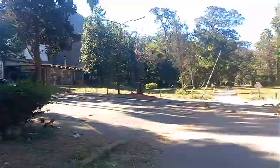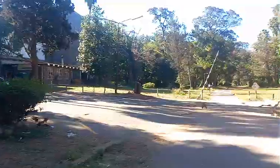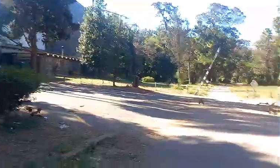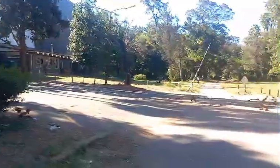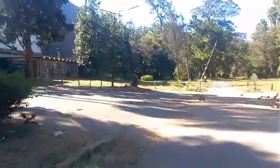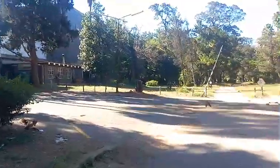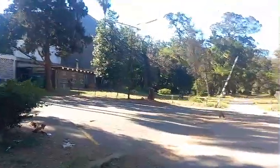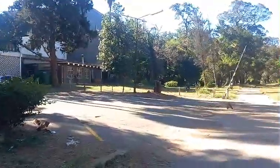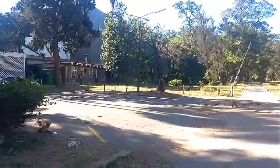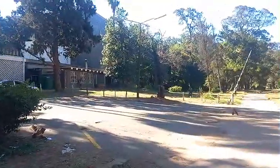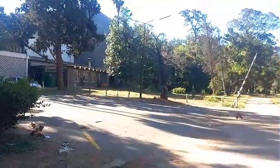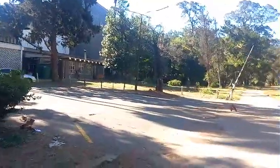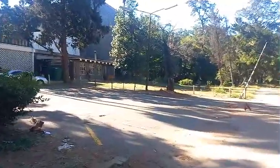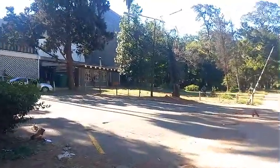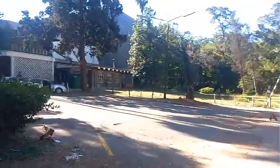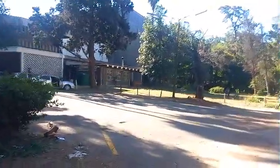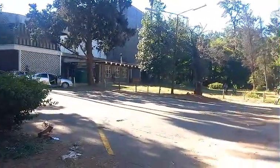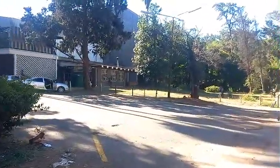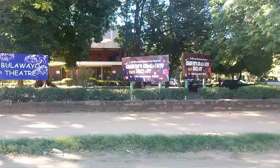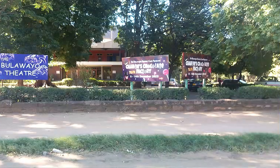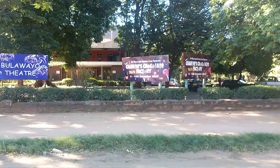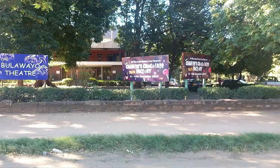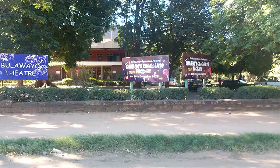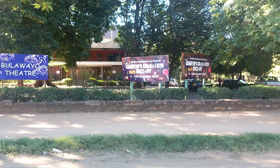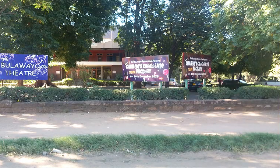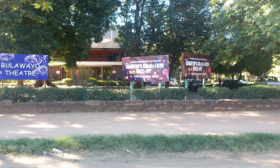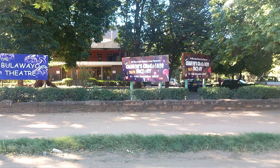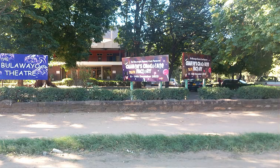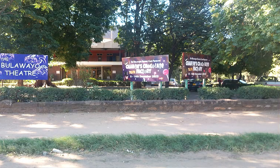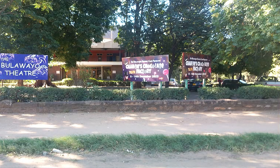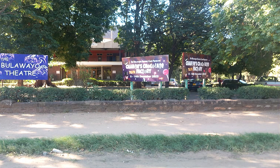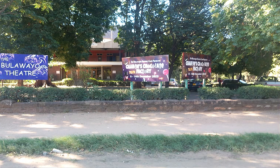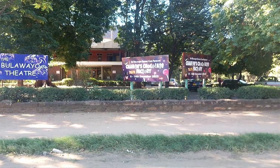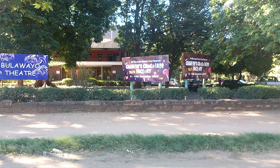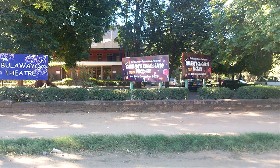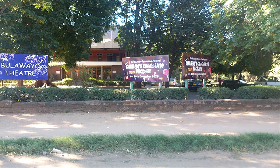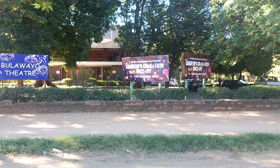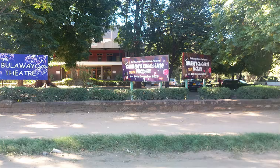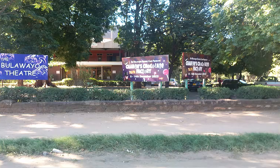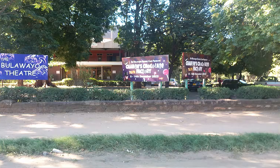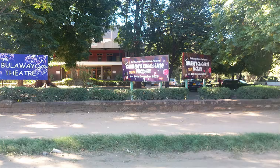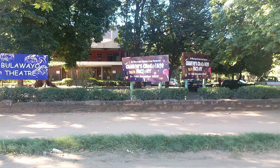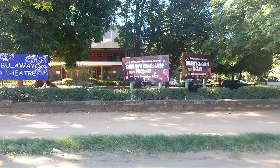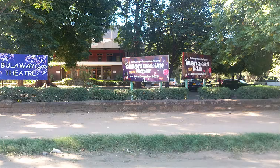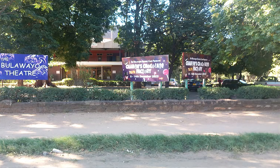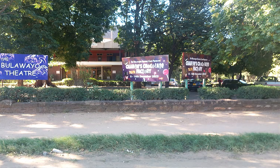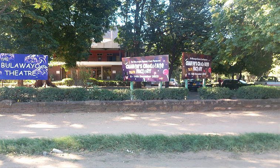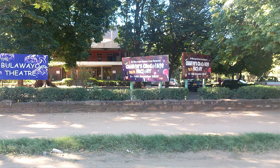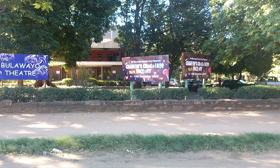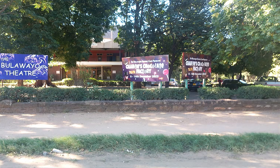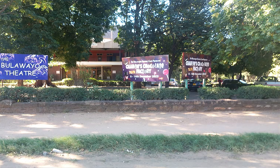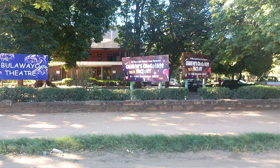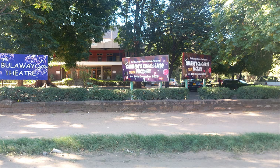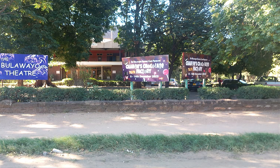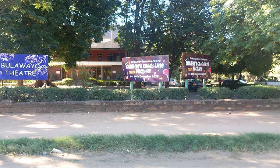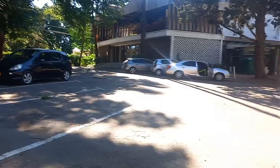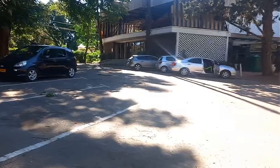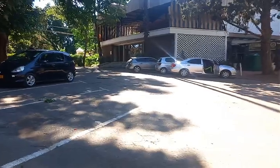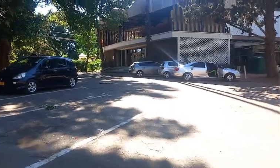this is a very iconic building with this rich culture, and it shows how much Bulawayo has